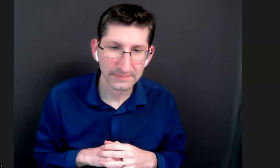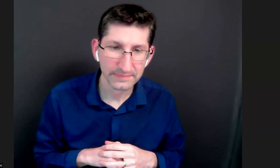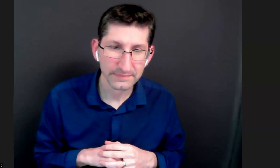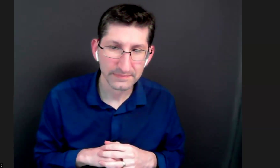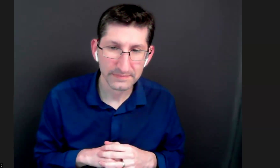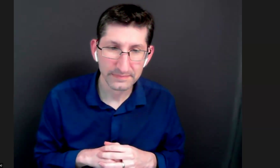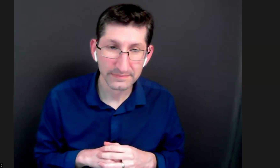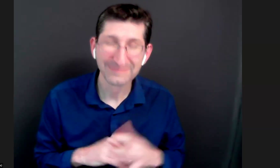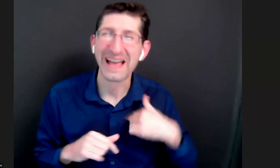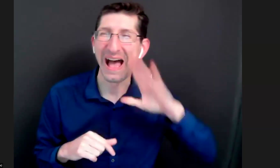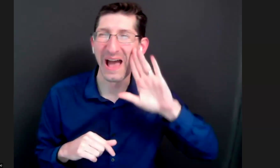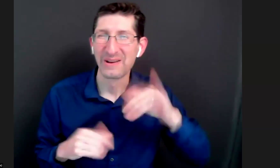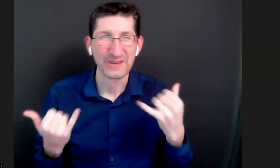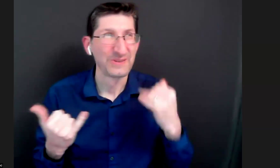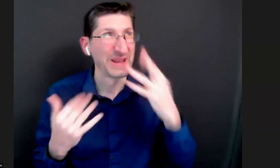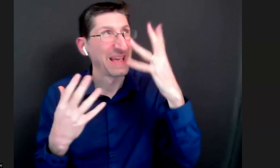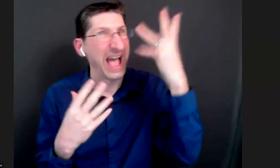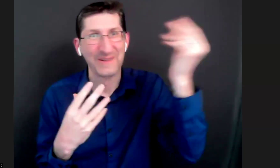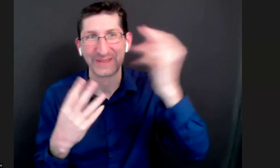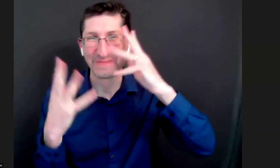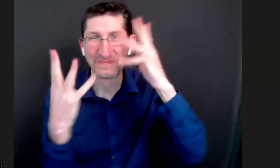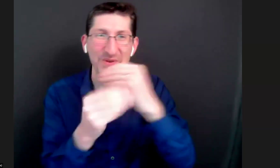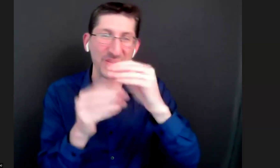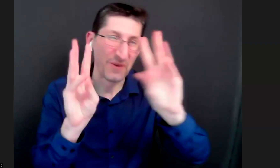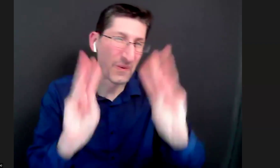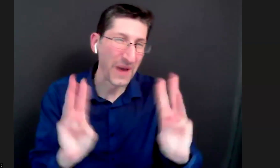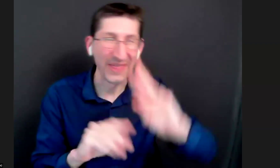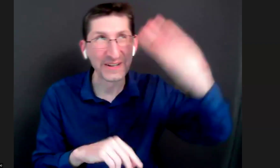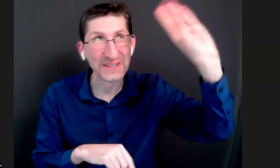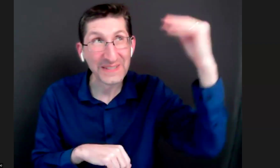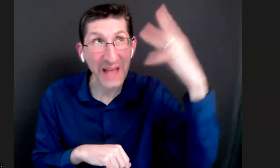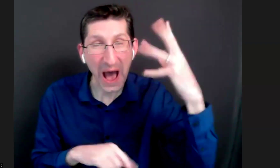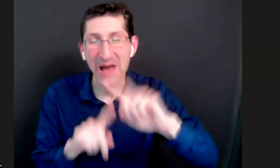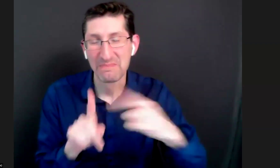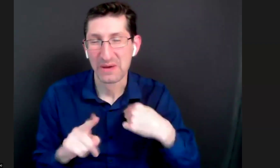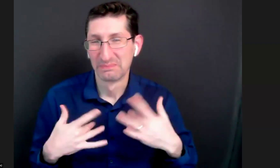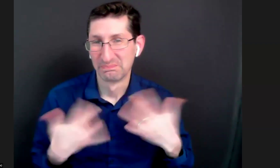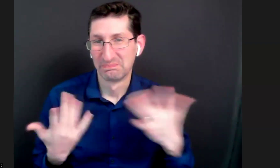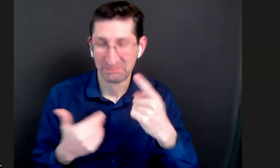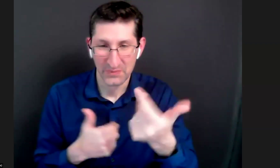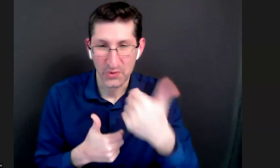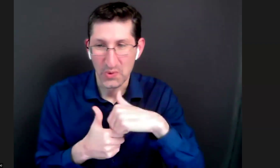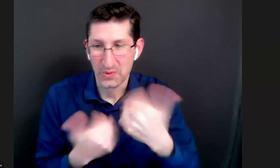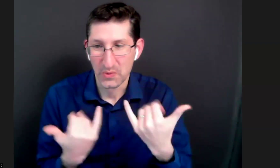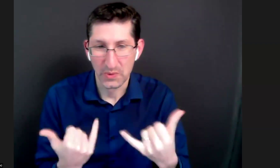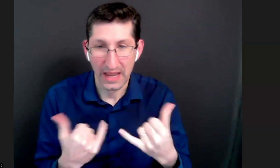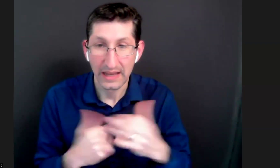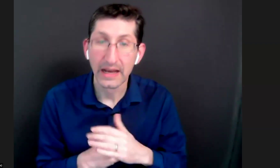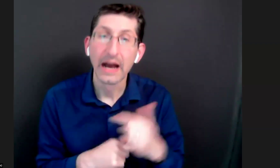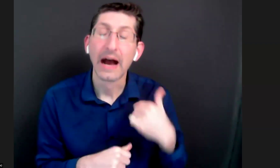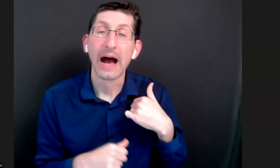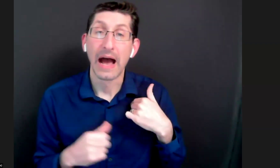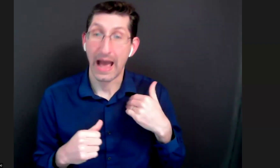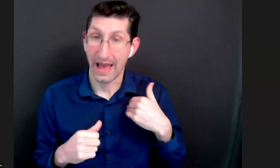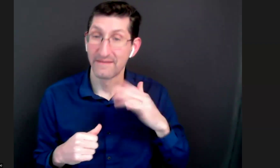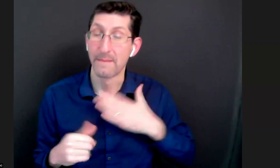know it's a beautiful sunny day, but we're glad that you were able to join us today. With me, I have